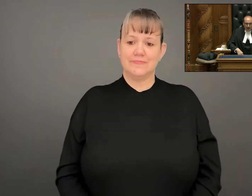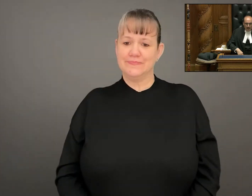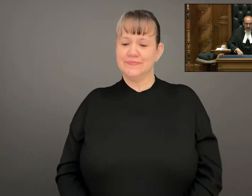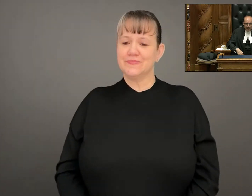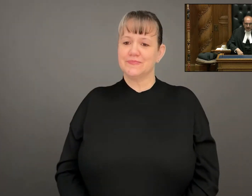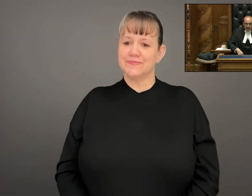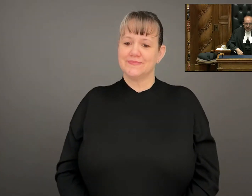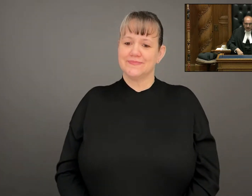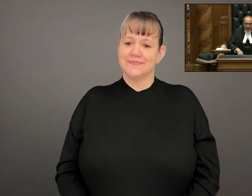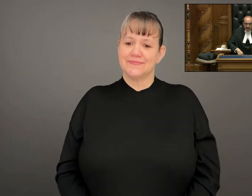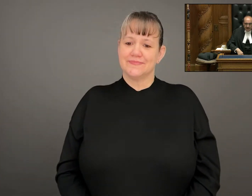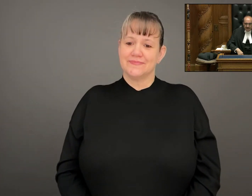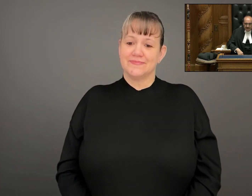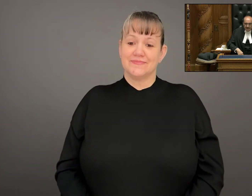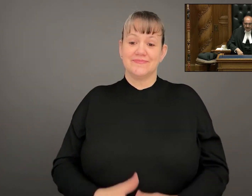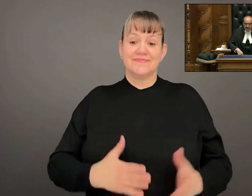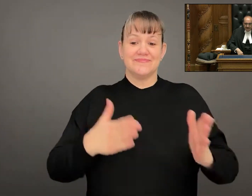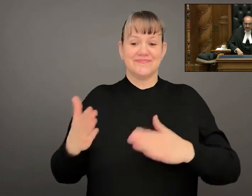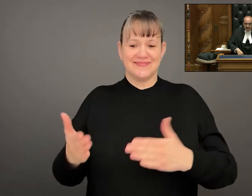Now Burnaby East.